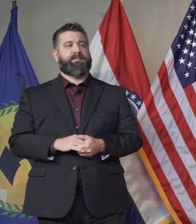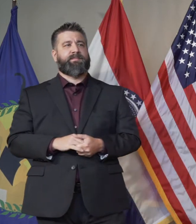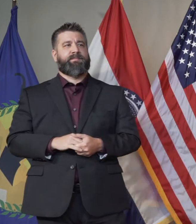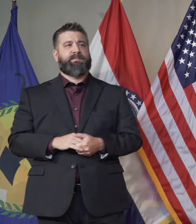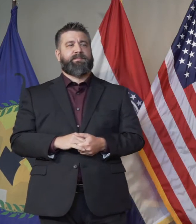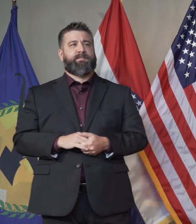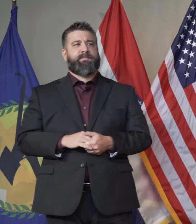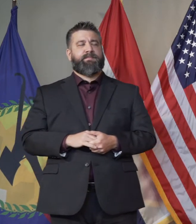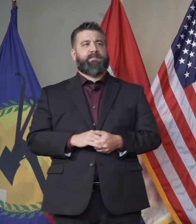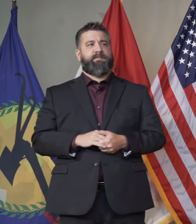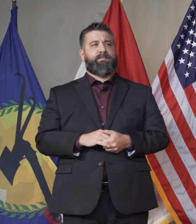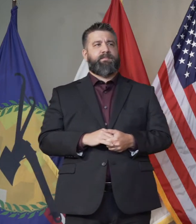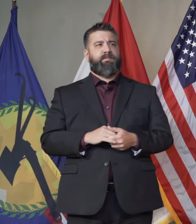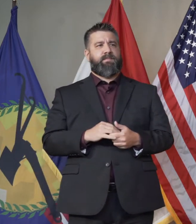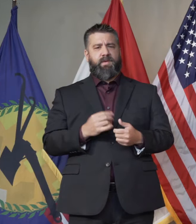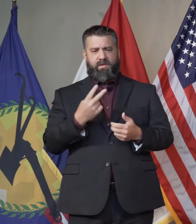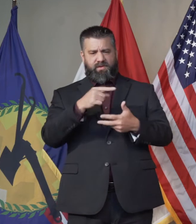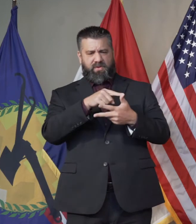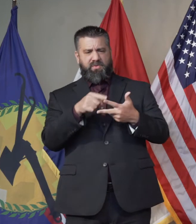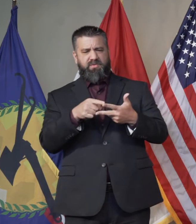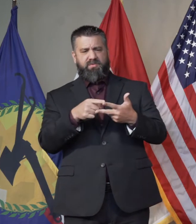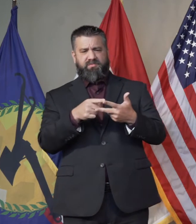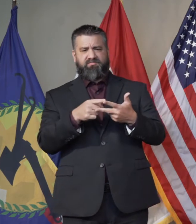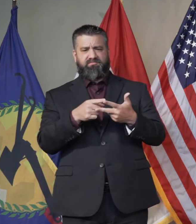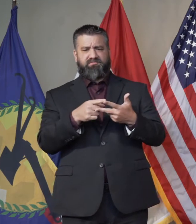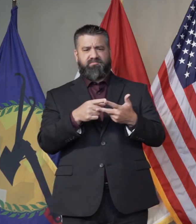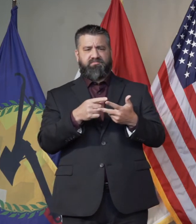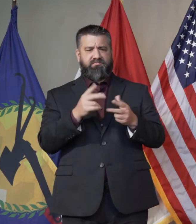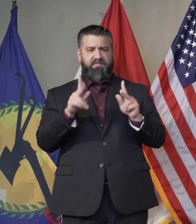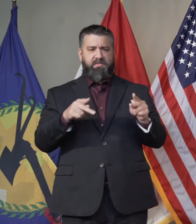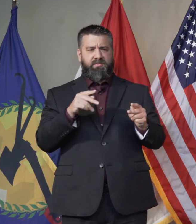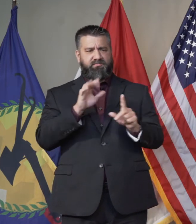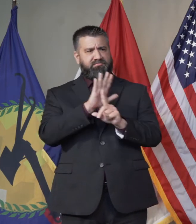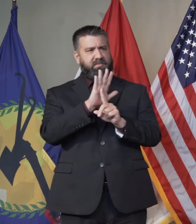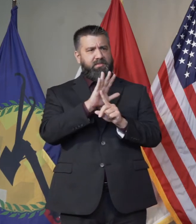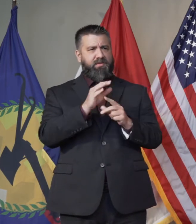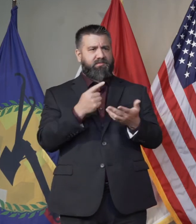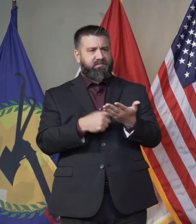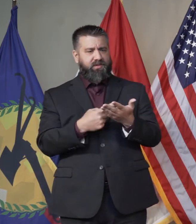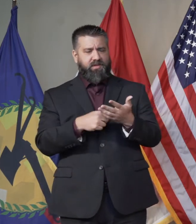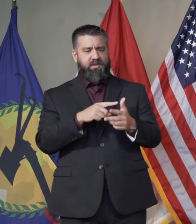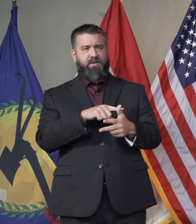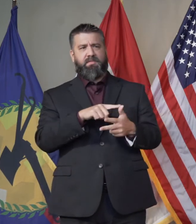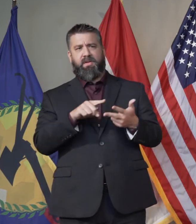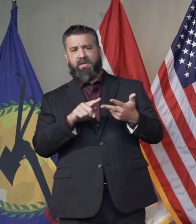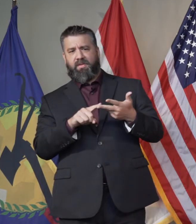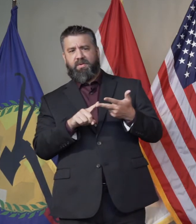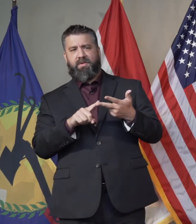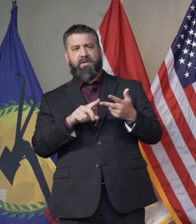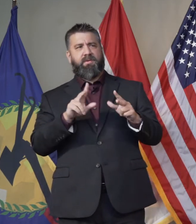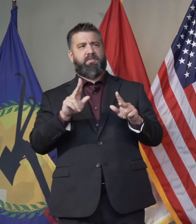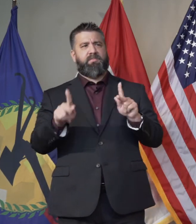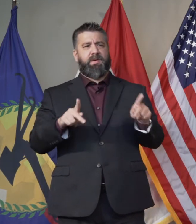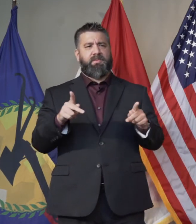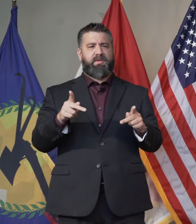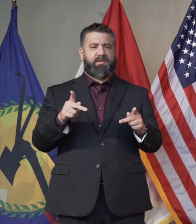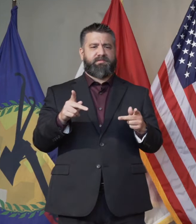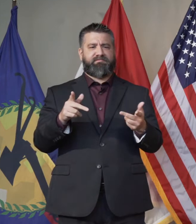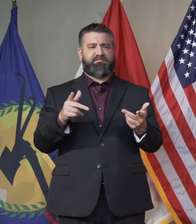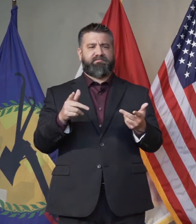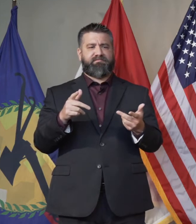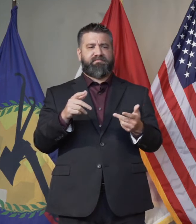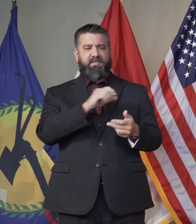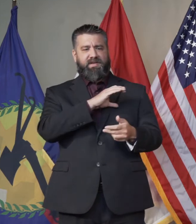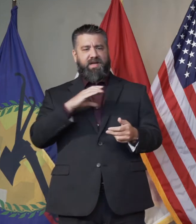the last one, the third one they passed about the council taking over where the money goes to. Are you concerned that with